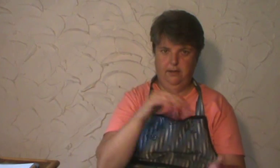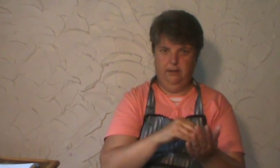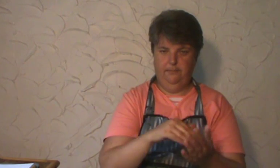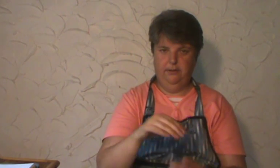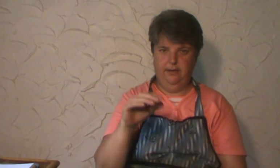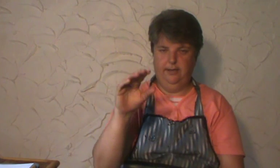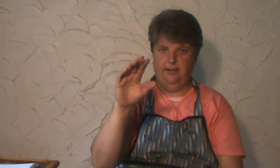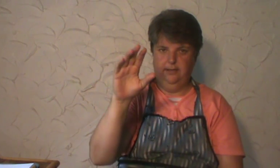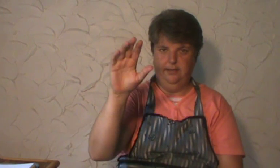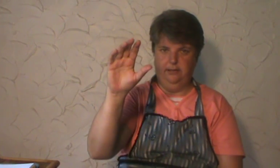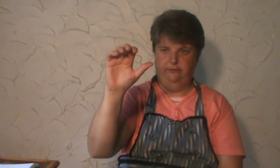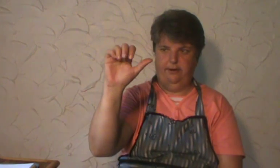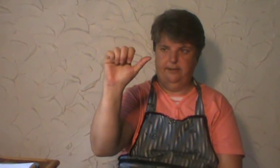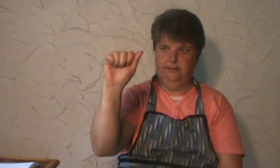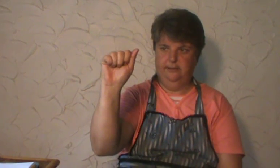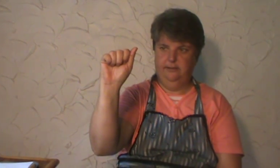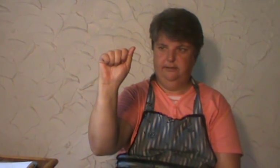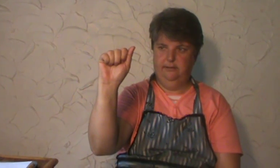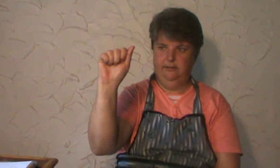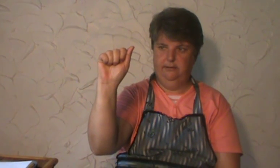Let me do that again. I did that a little fast.